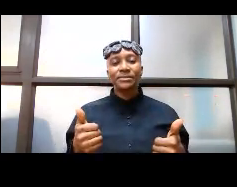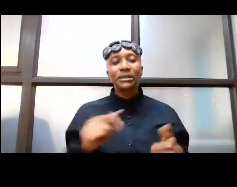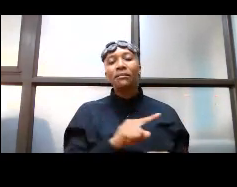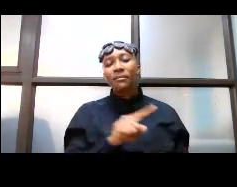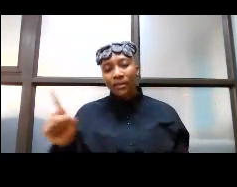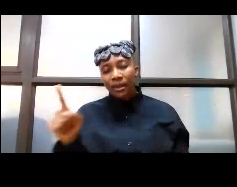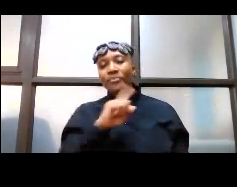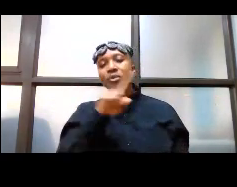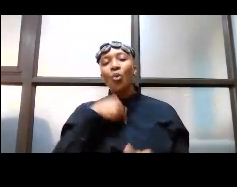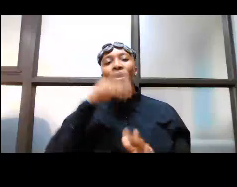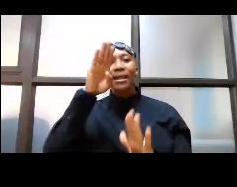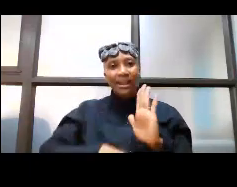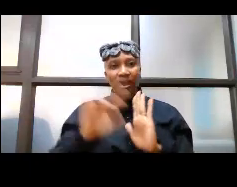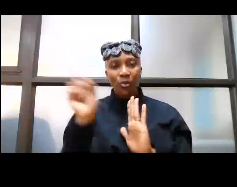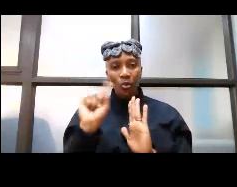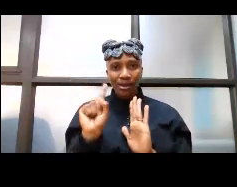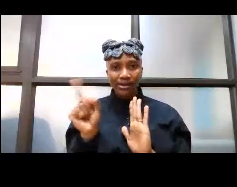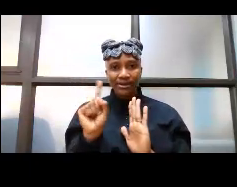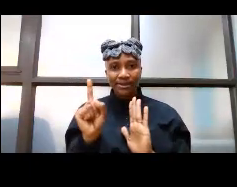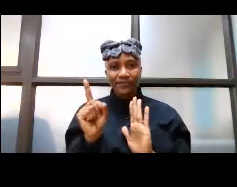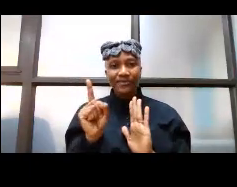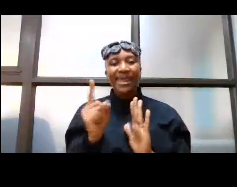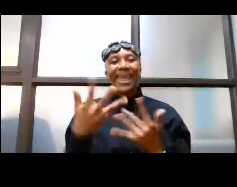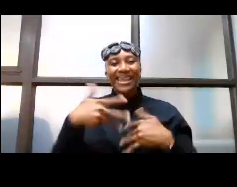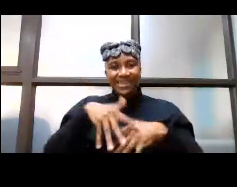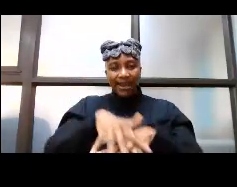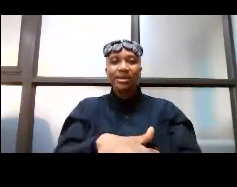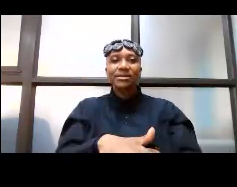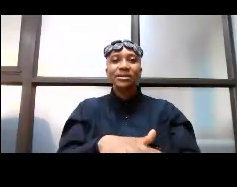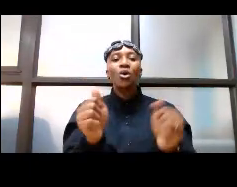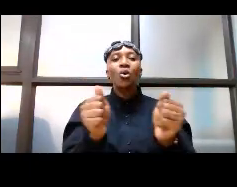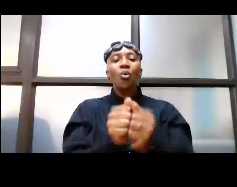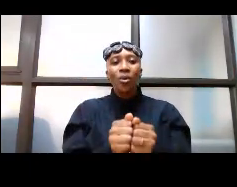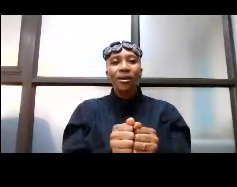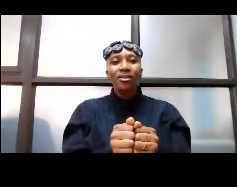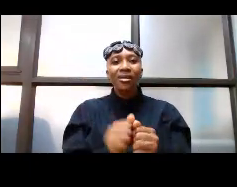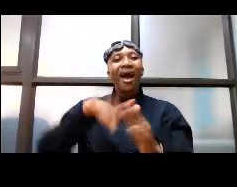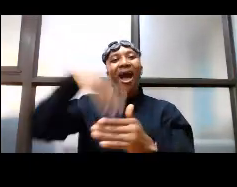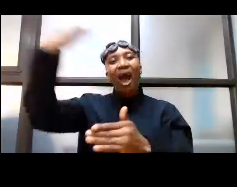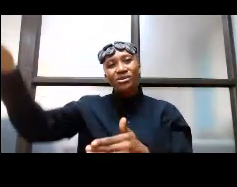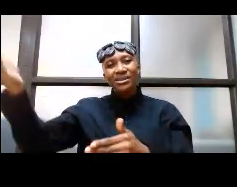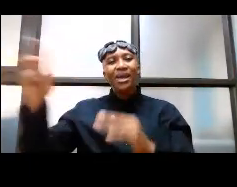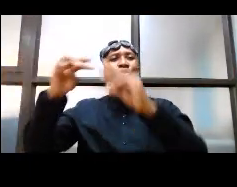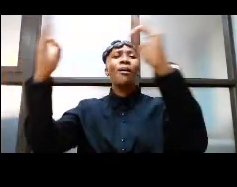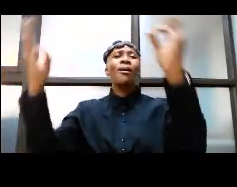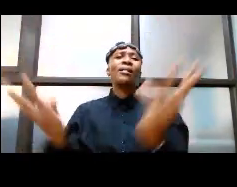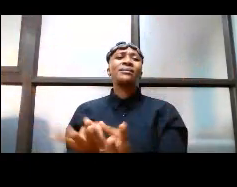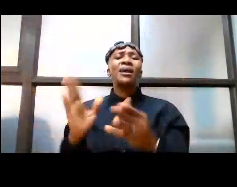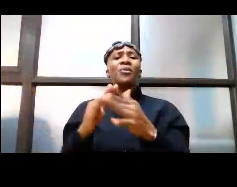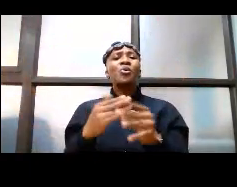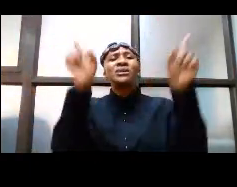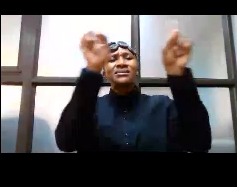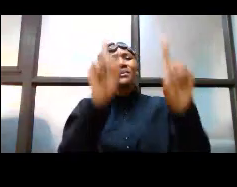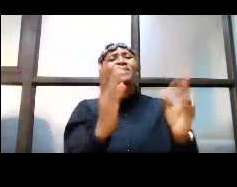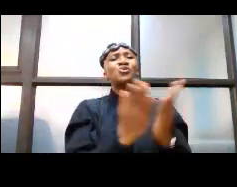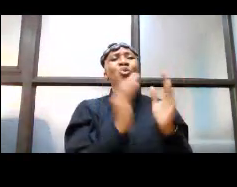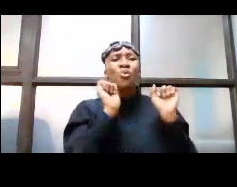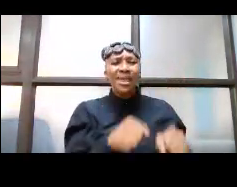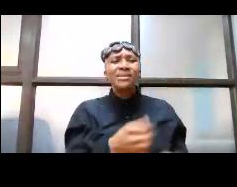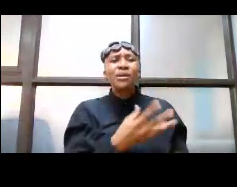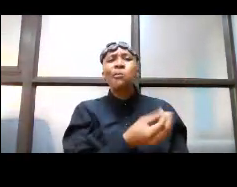what we lacked is the integration with the outside world, because a special school, yes, it's